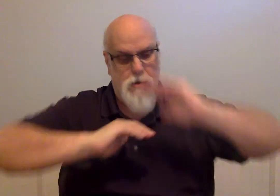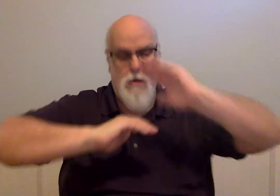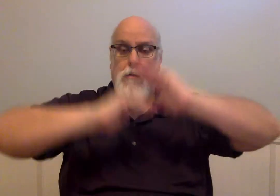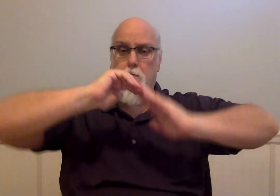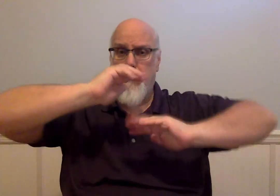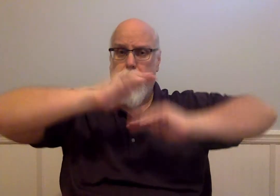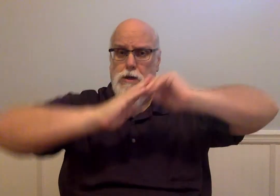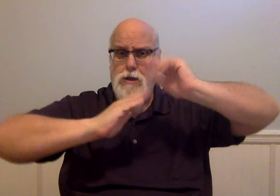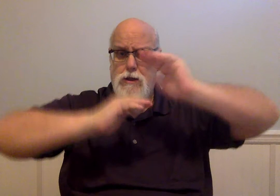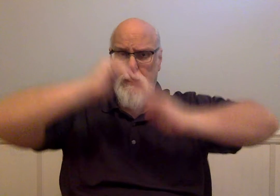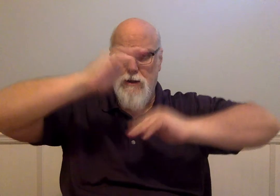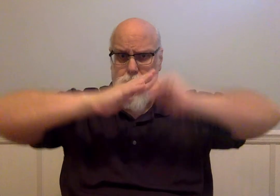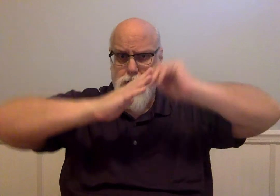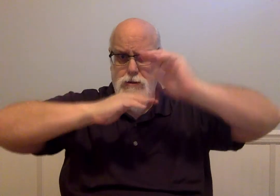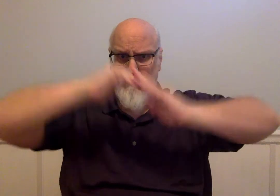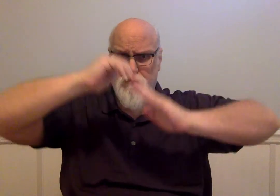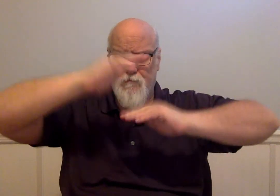This is the sign for building.